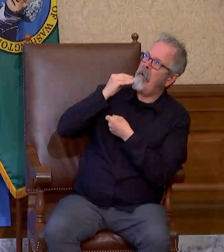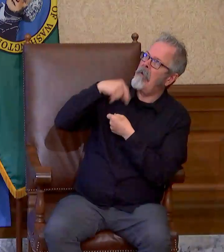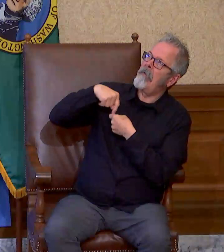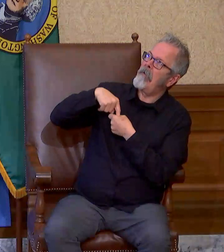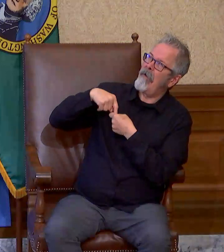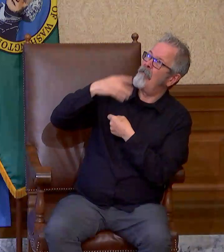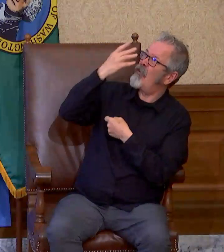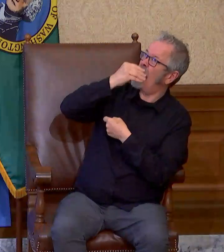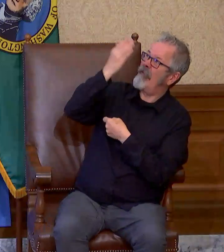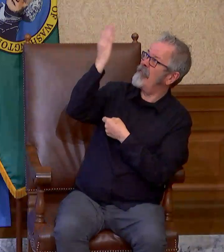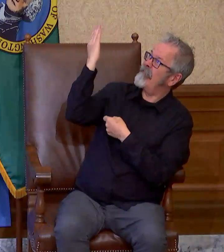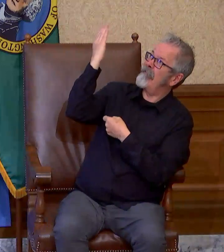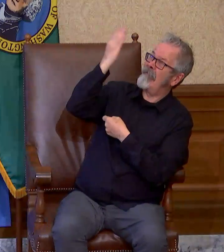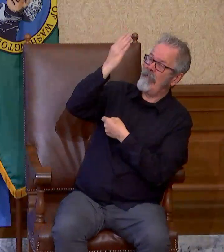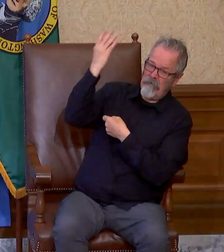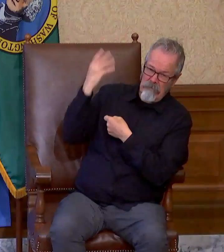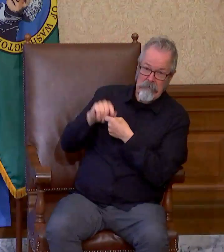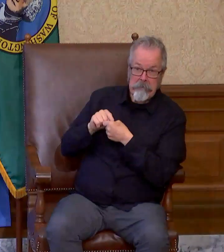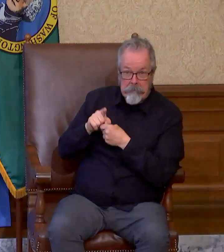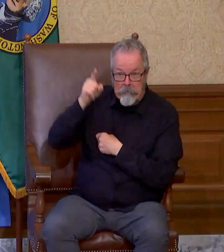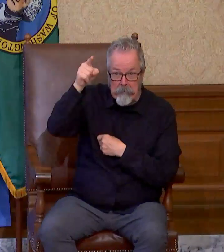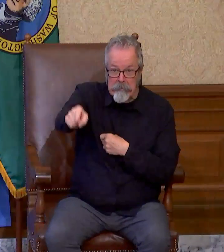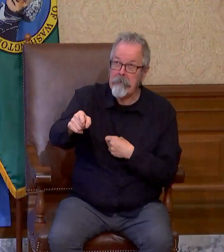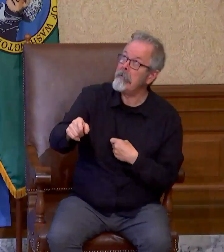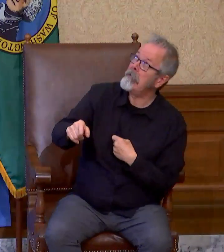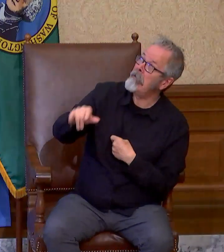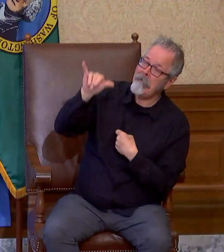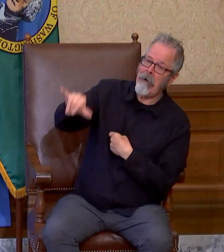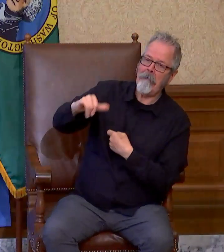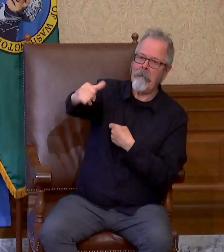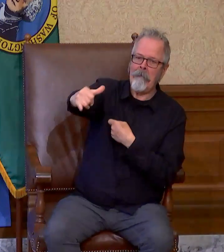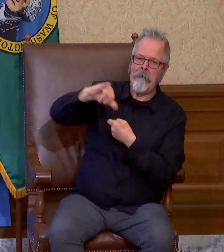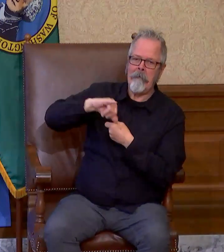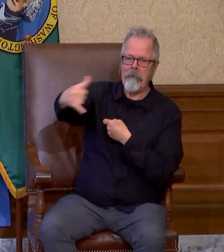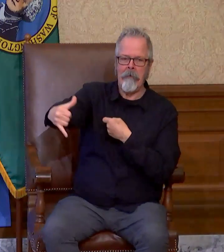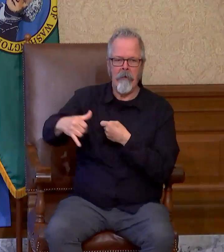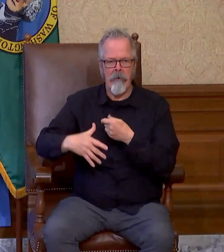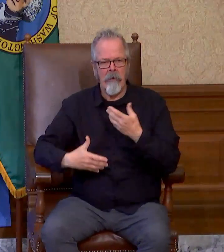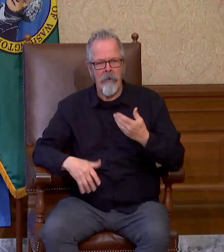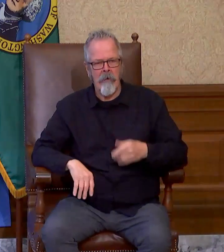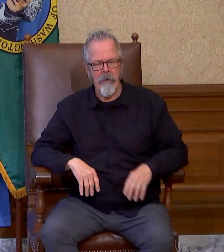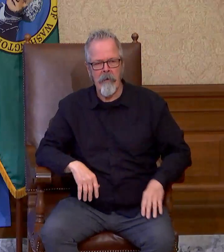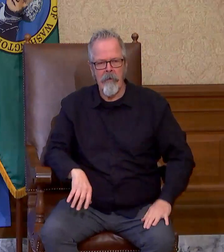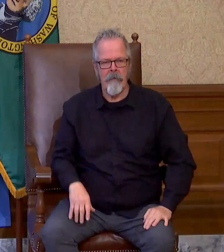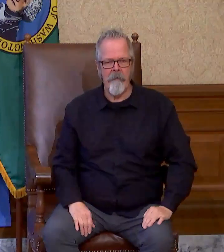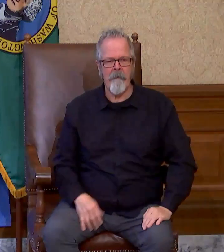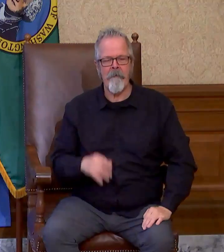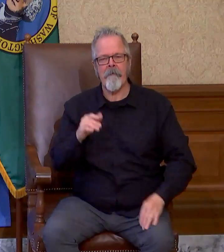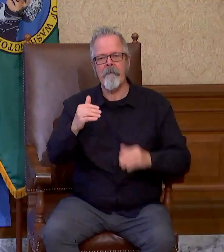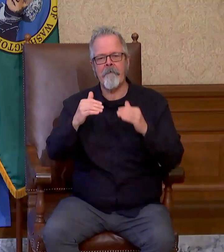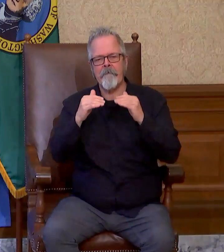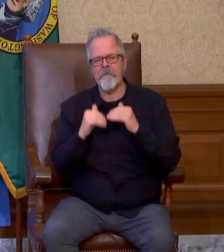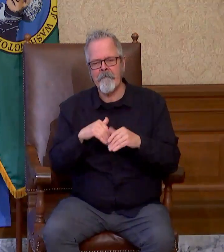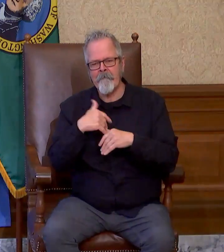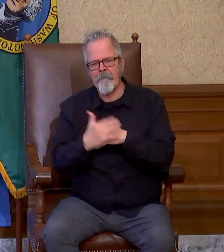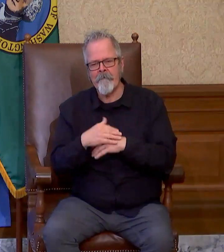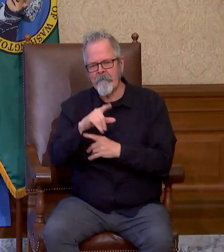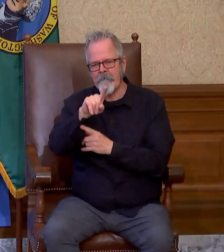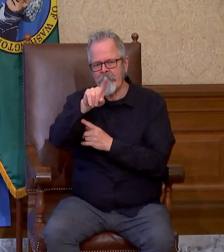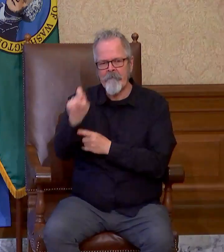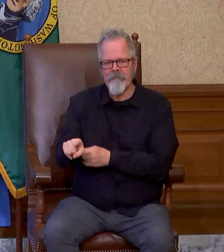Governor, today Snohomish County Health District rolled out for the first time its use of the rapid testing machines from